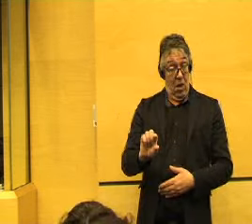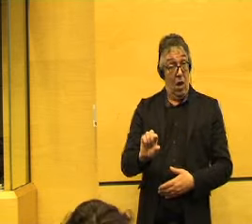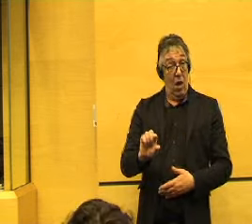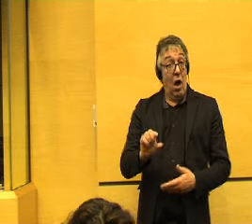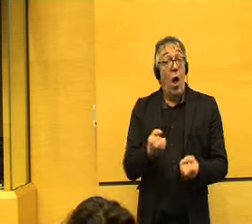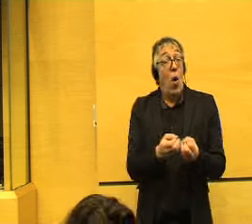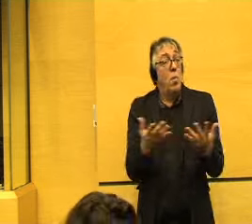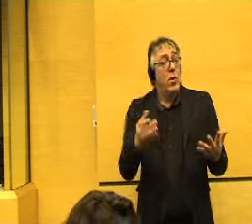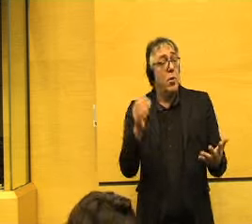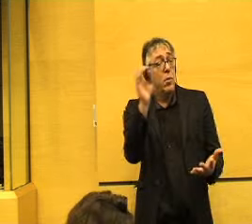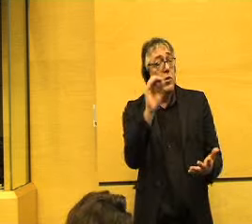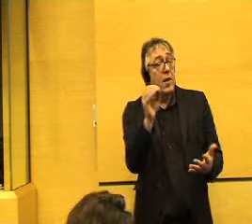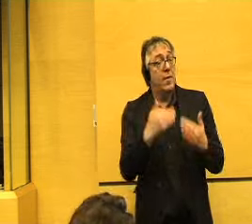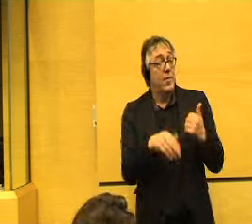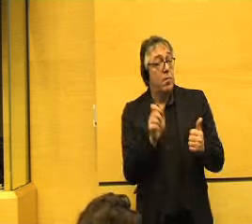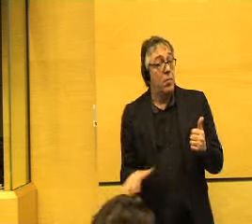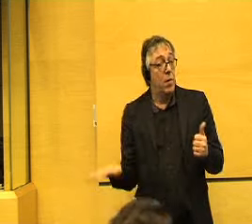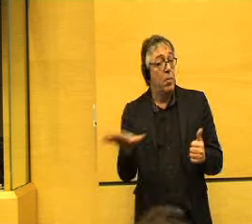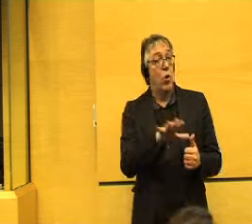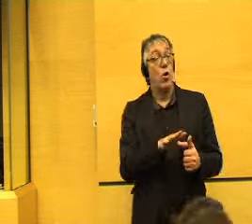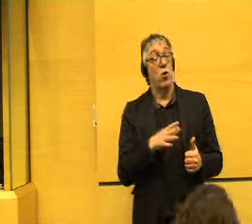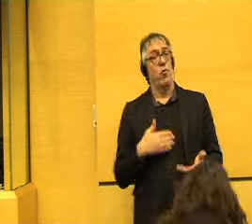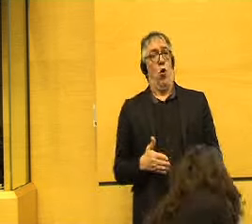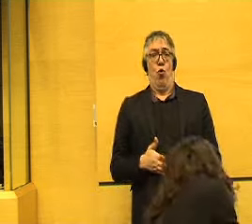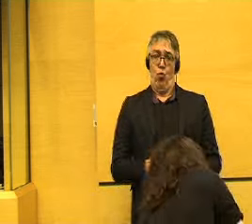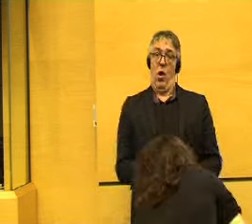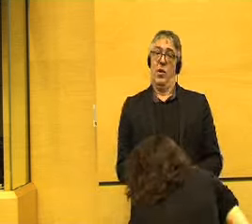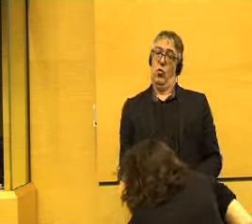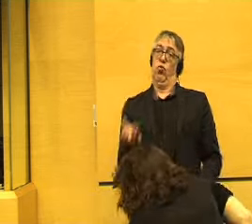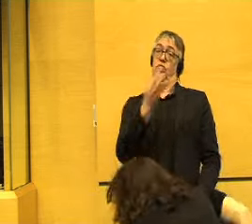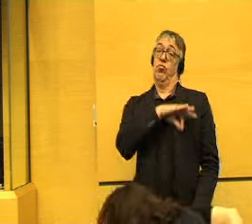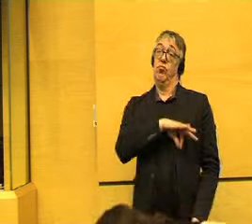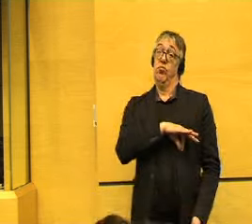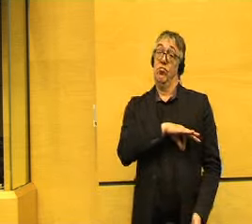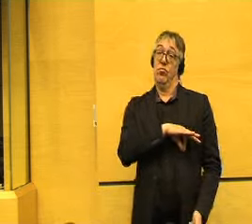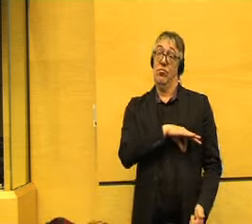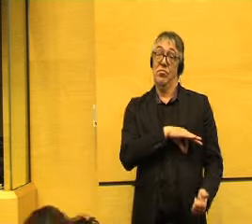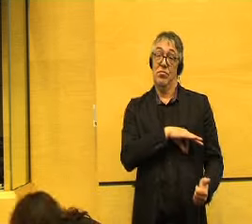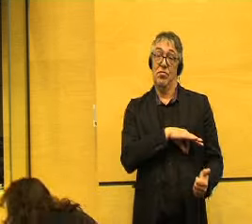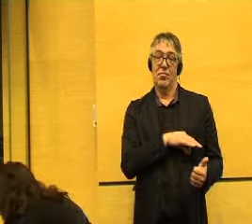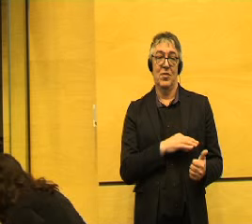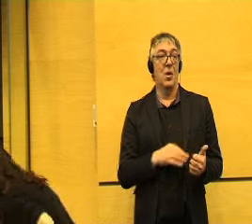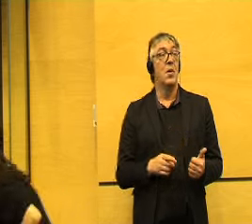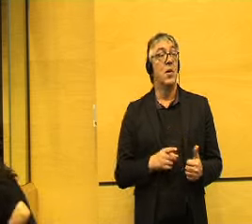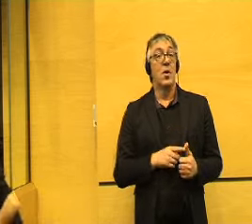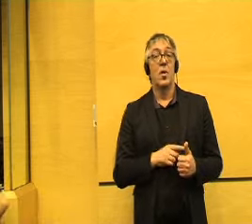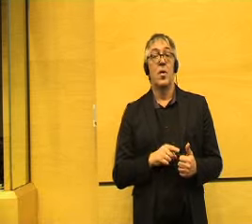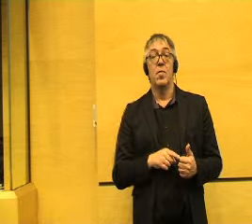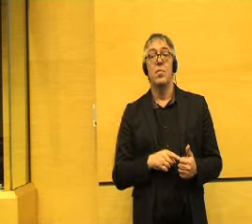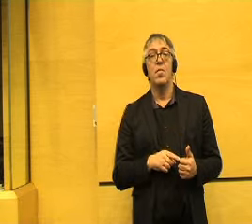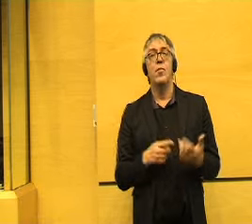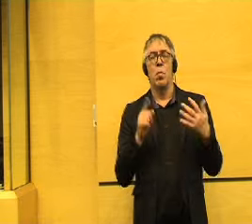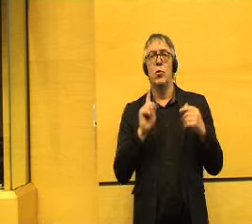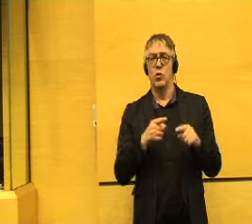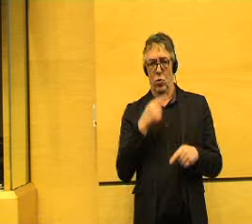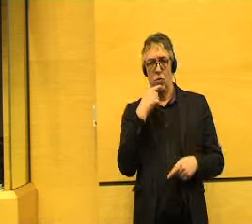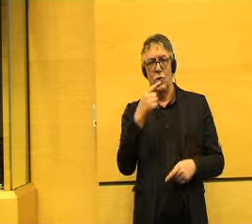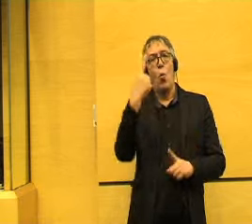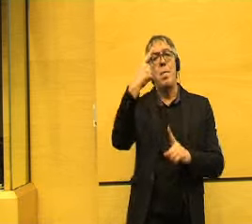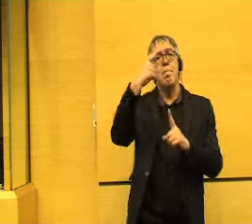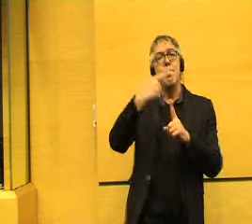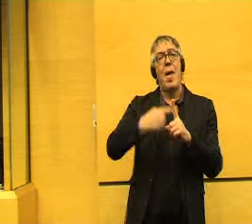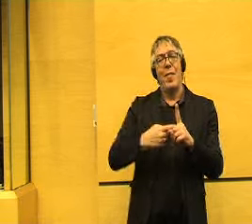with disabilities are entitled to it? What does the 800 baht per